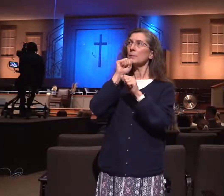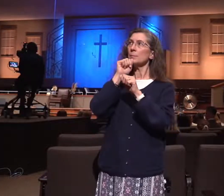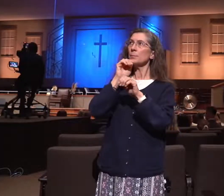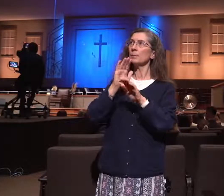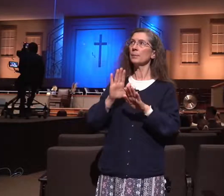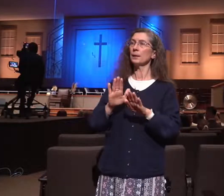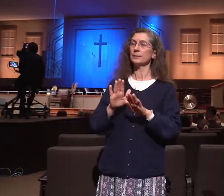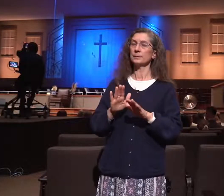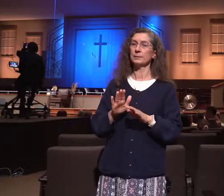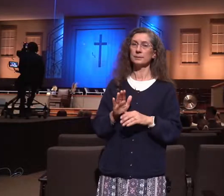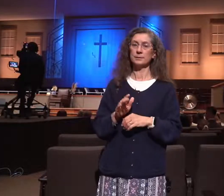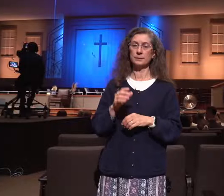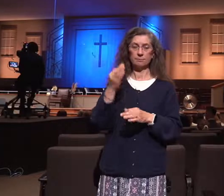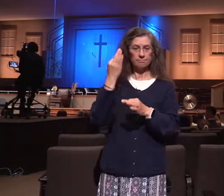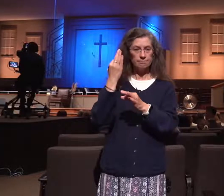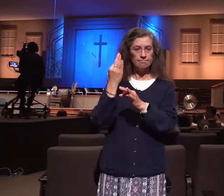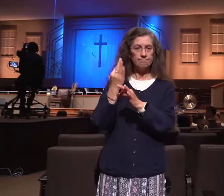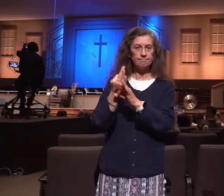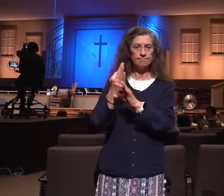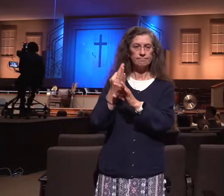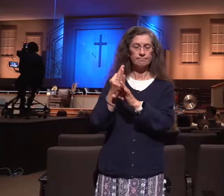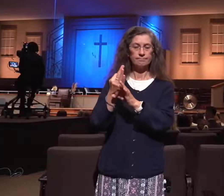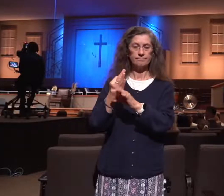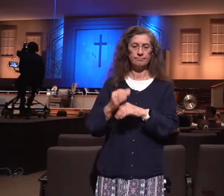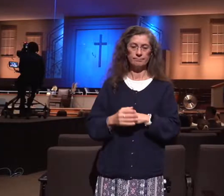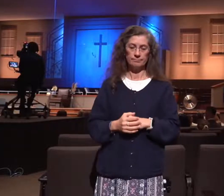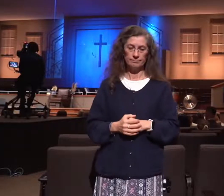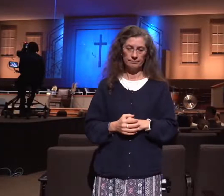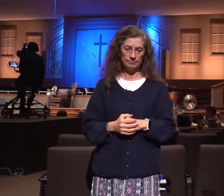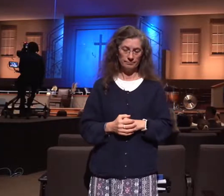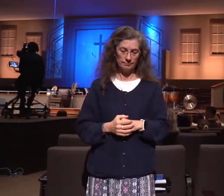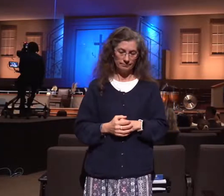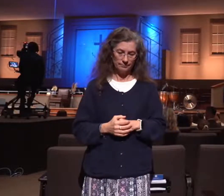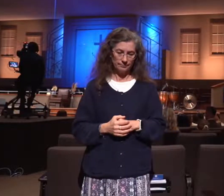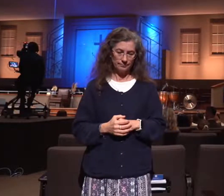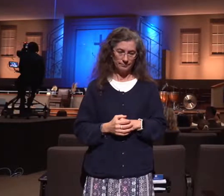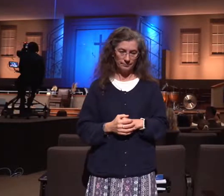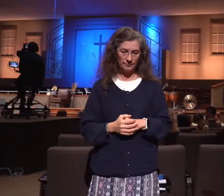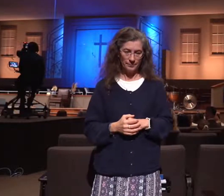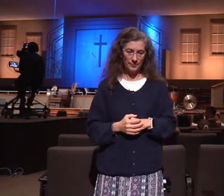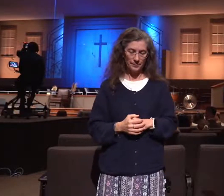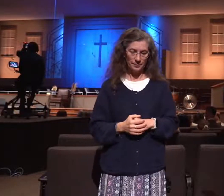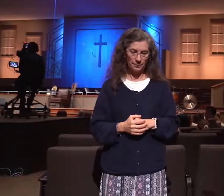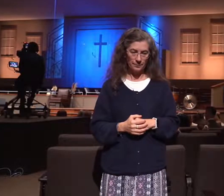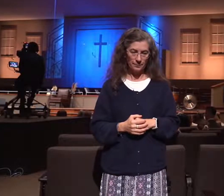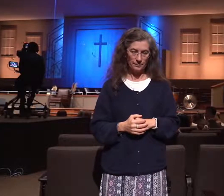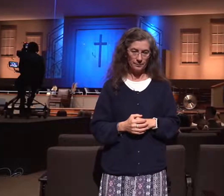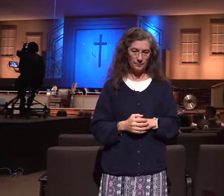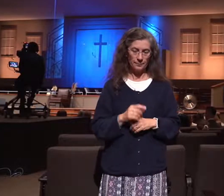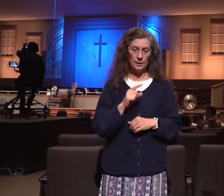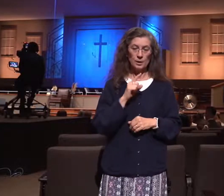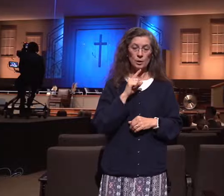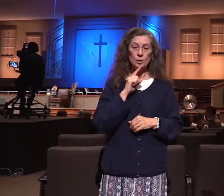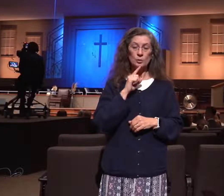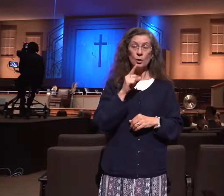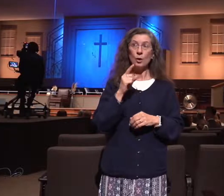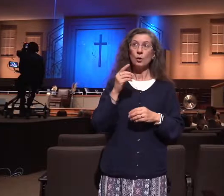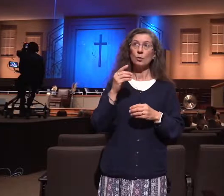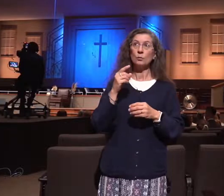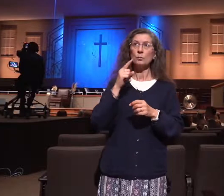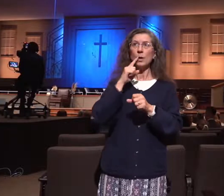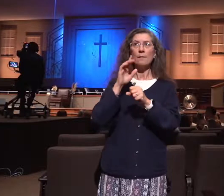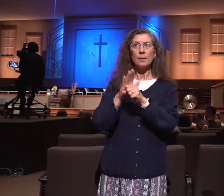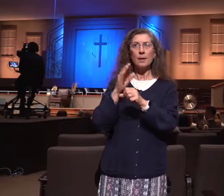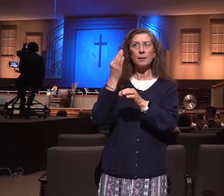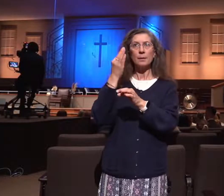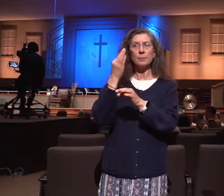your faithfulness. You listened and you obeyed. So he said, it's successful. And I thought,